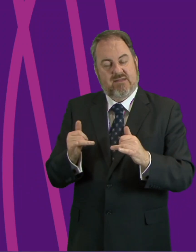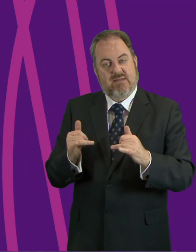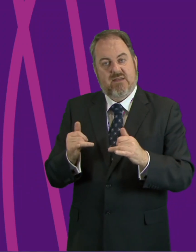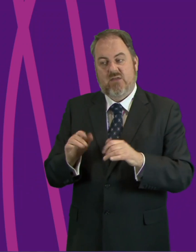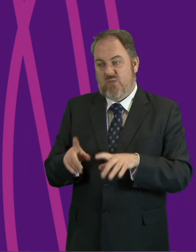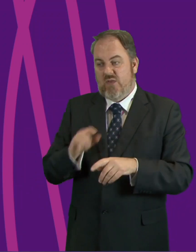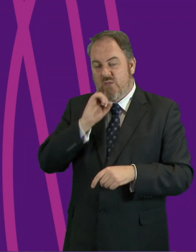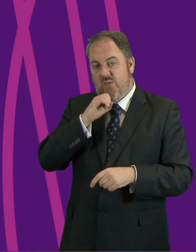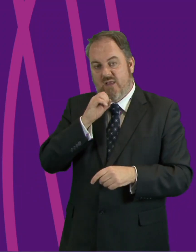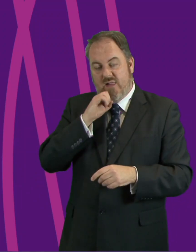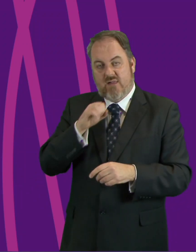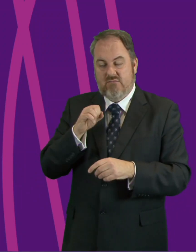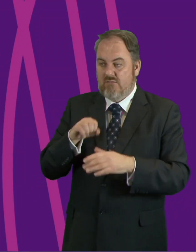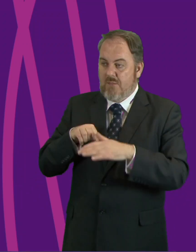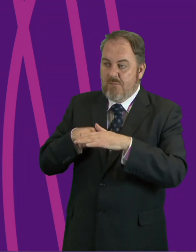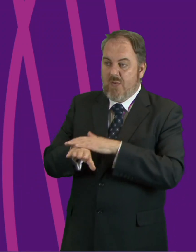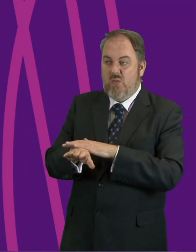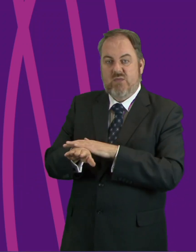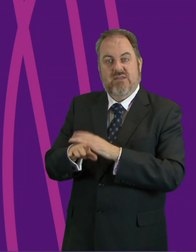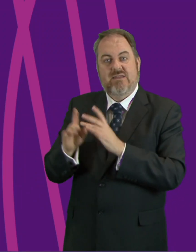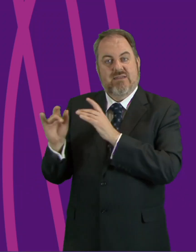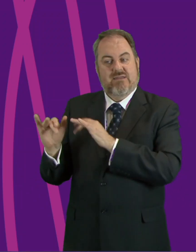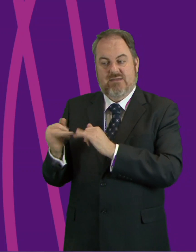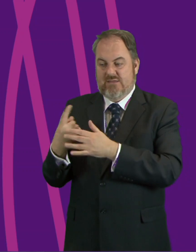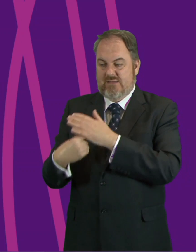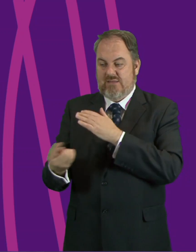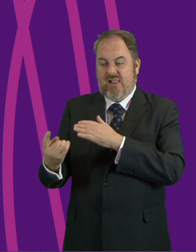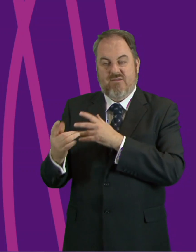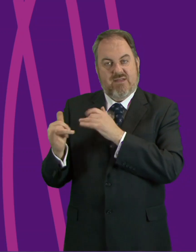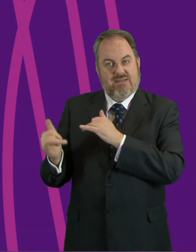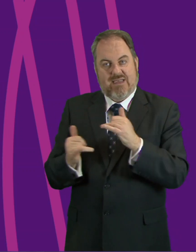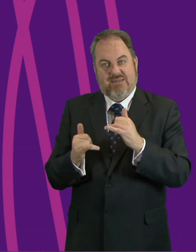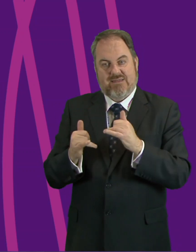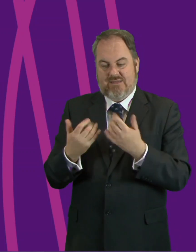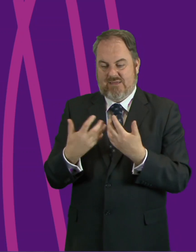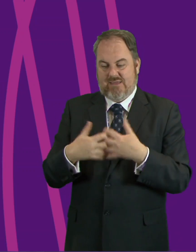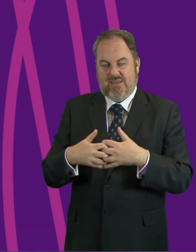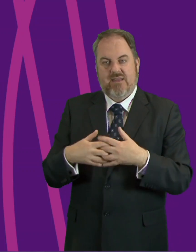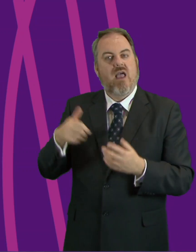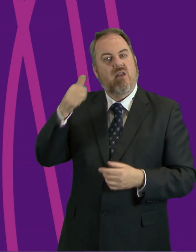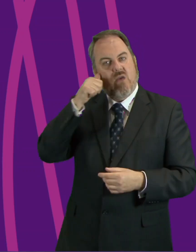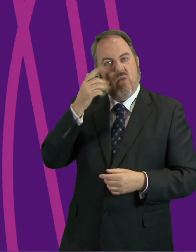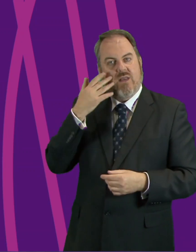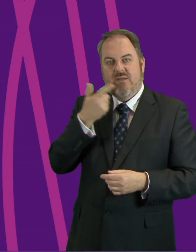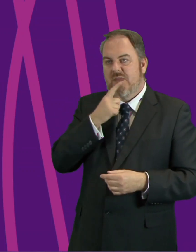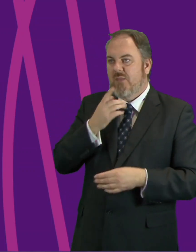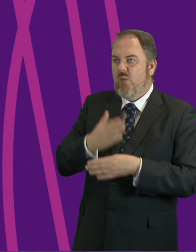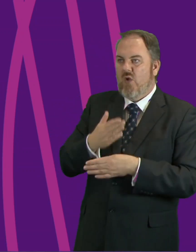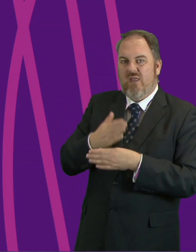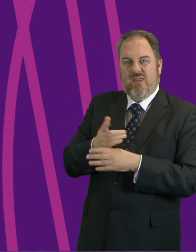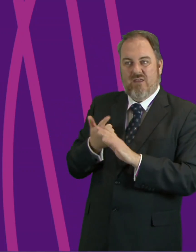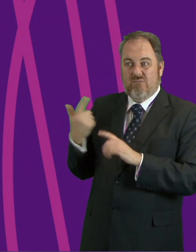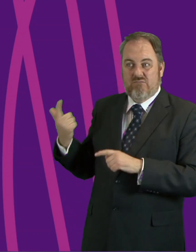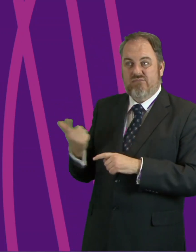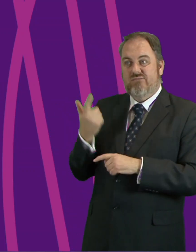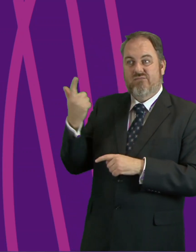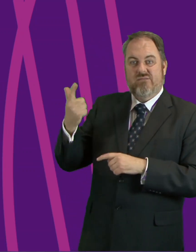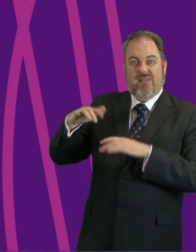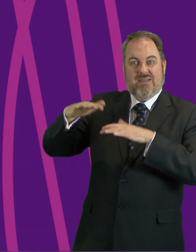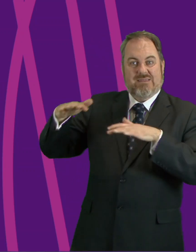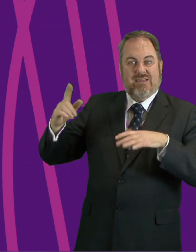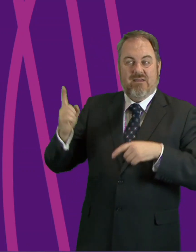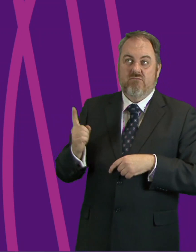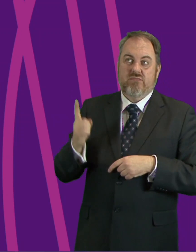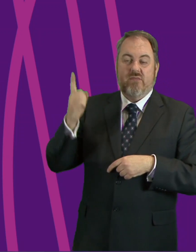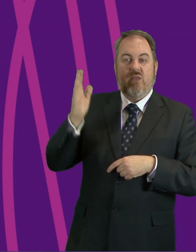home. Obviously, that is a different and a greater challenge when workers are offshore, and I'll certainly take away the point about how we better improve access when workers